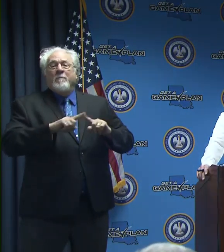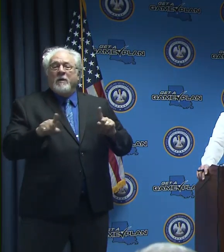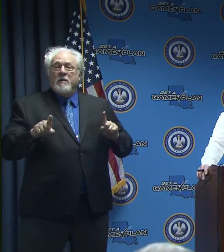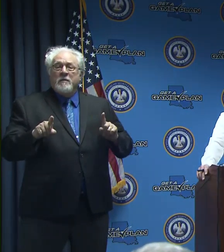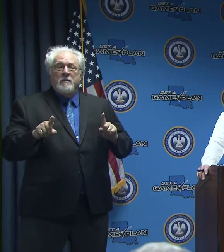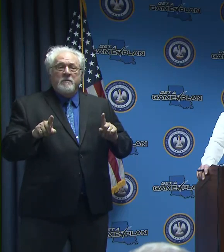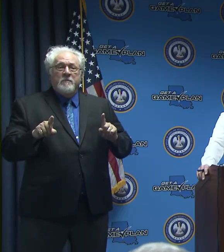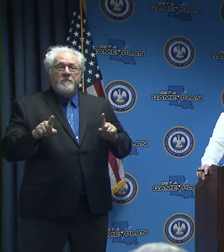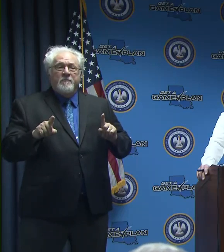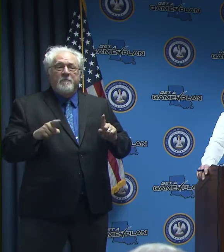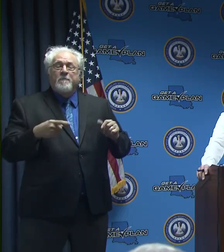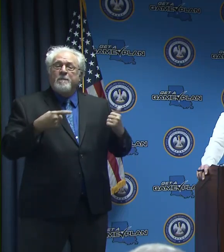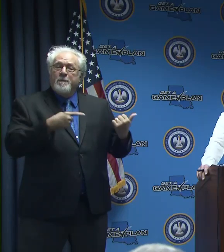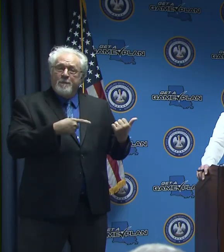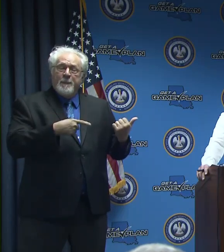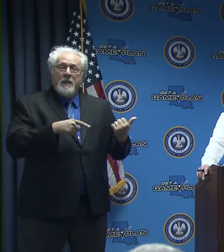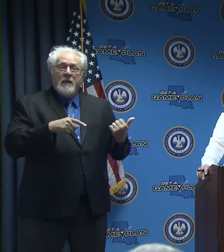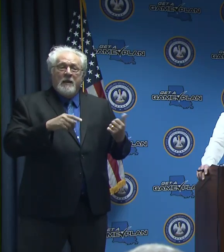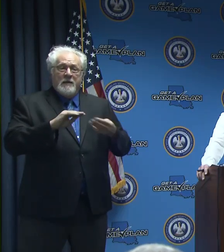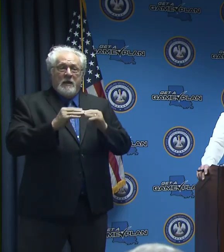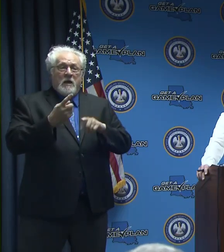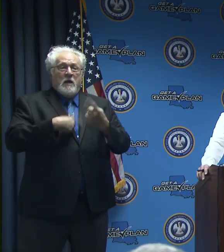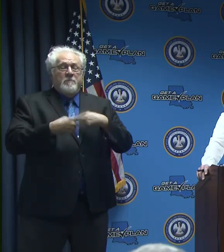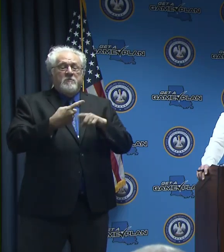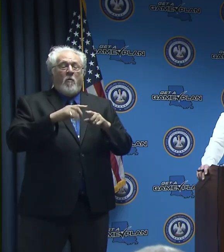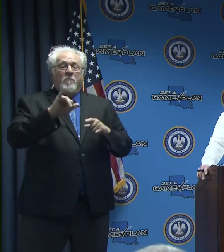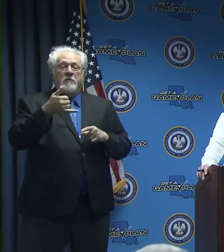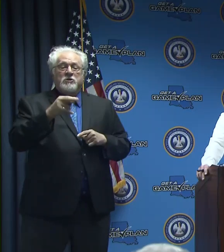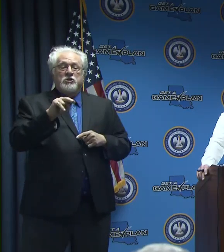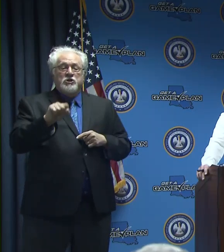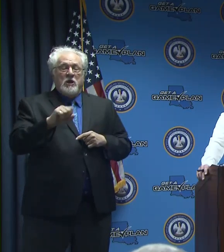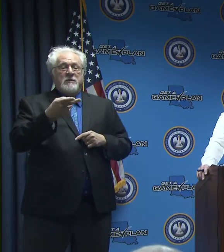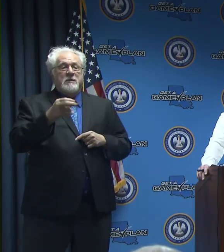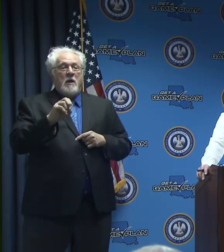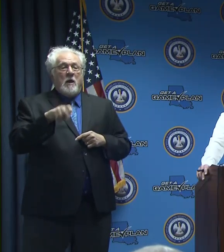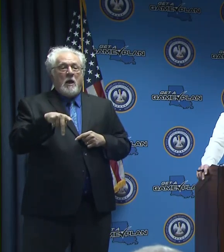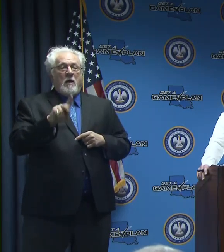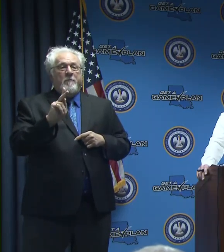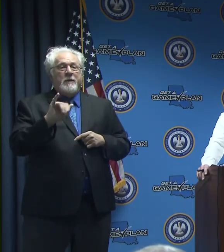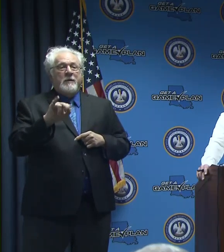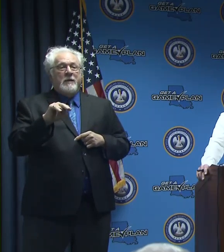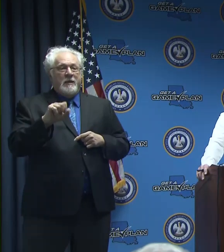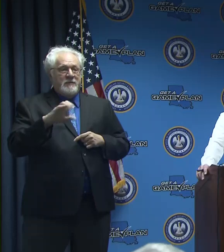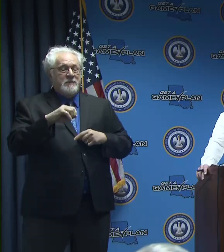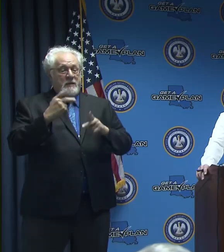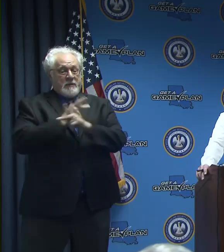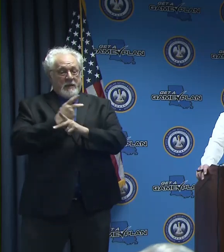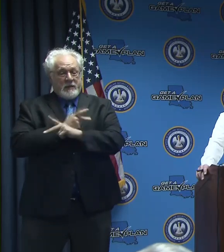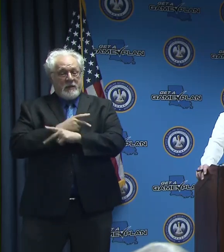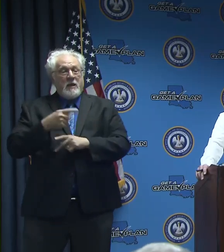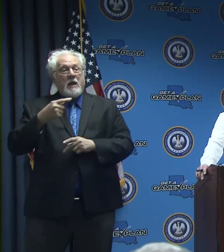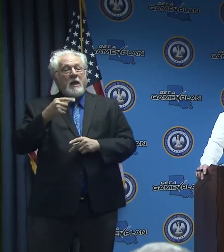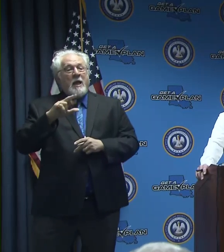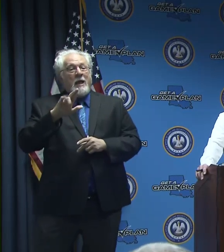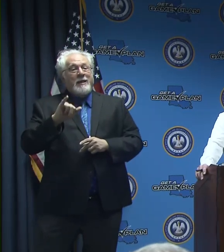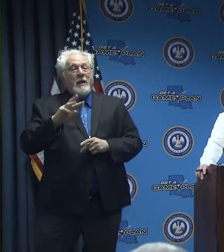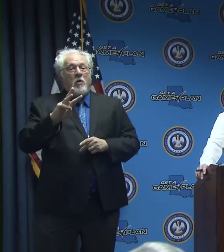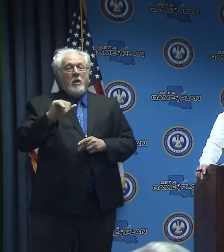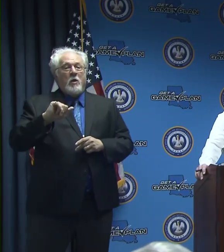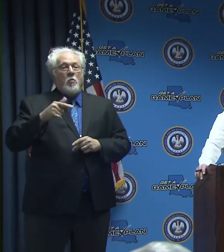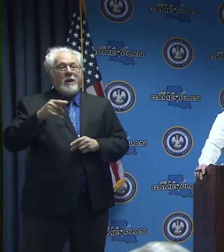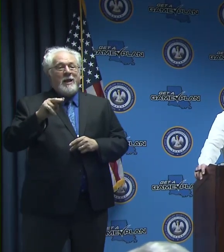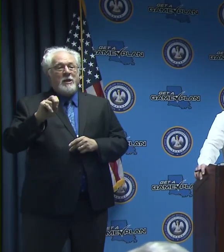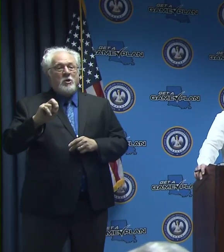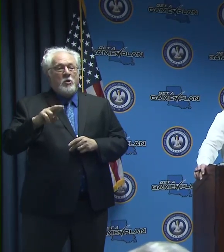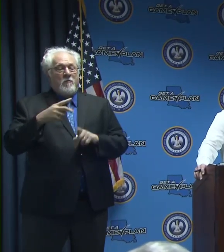this is data that comes from Johns Hopkins, and the calculations are done by Dr. Gary Wagner of University